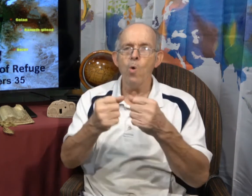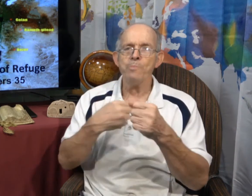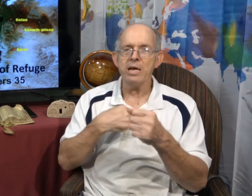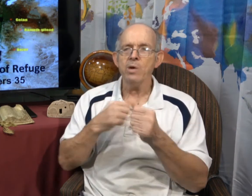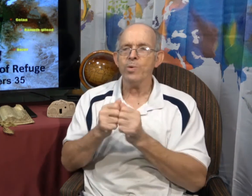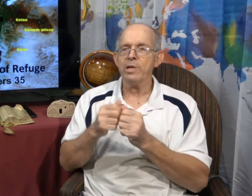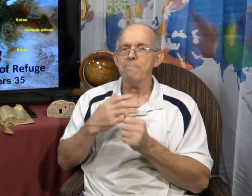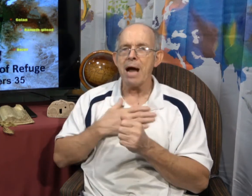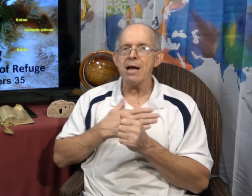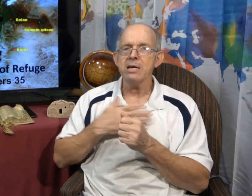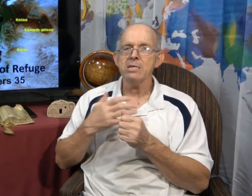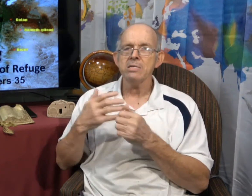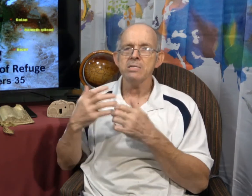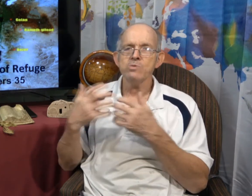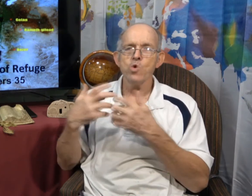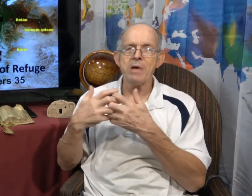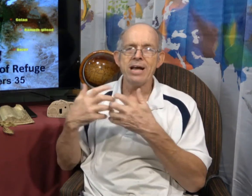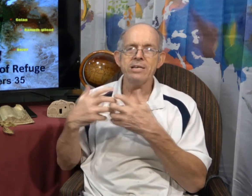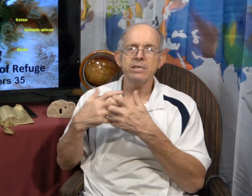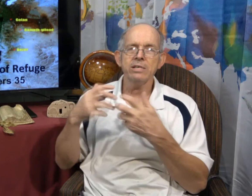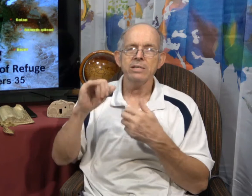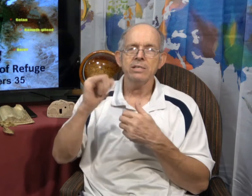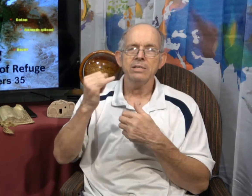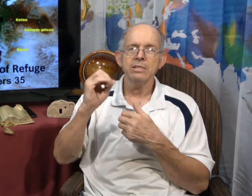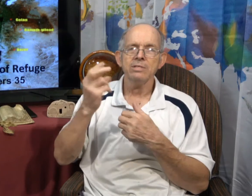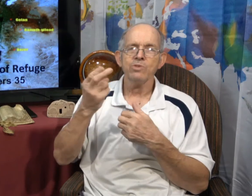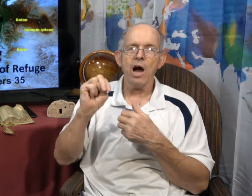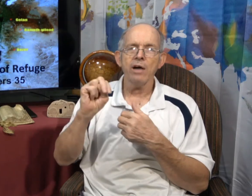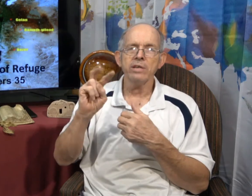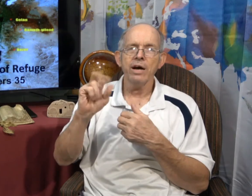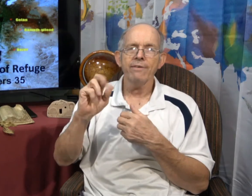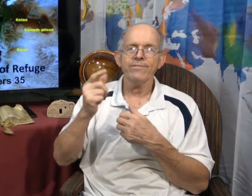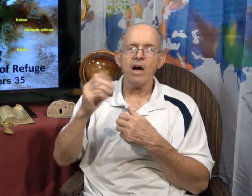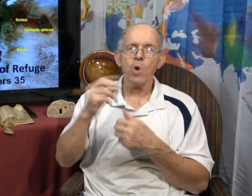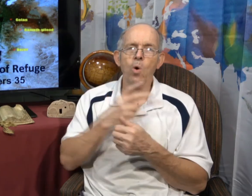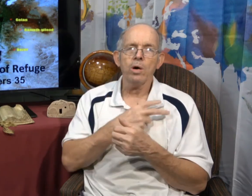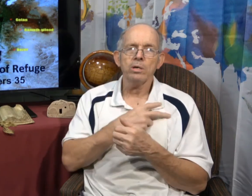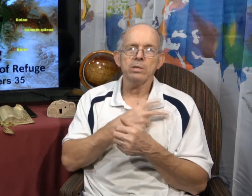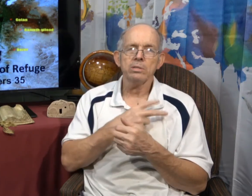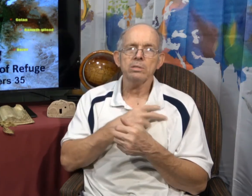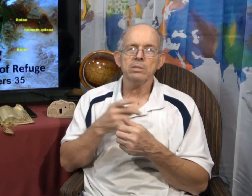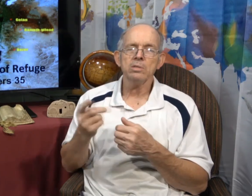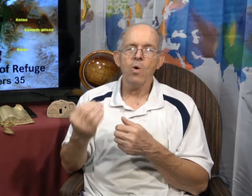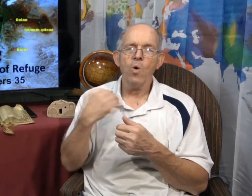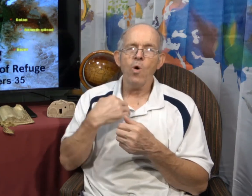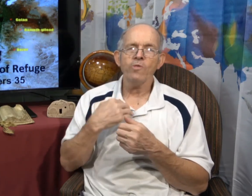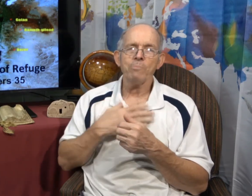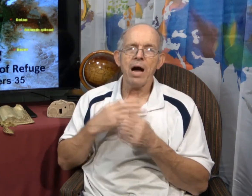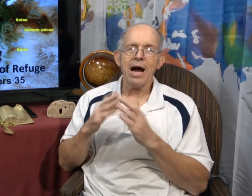me with my roommate, John Falco, over my